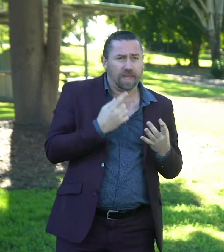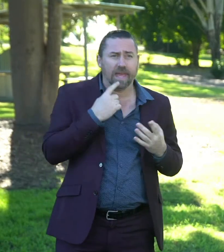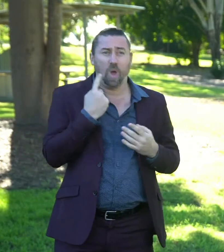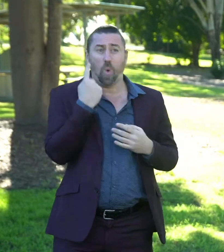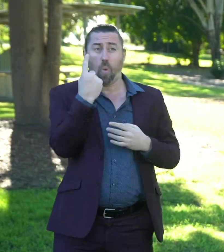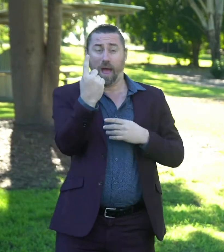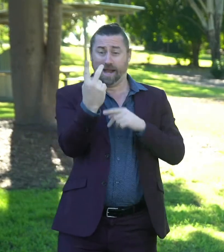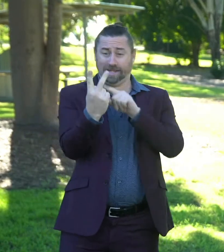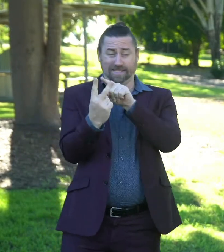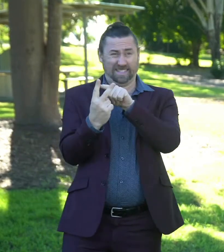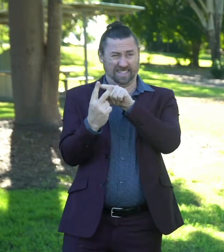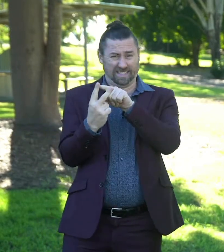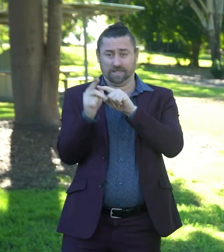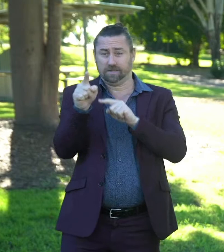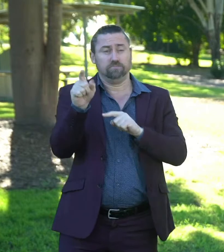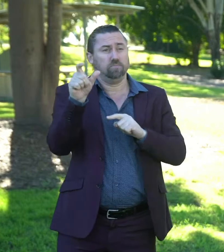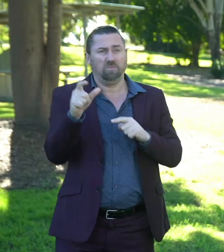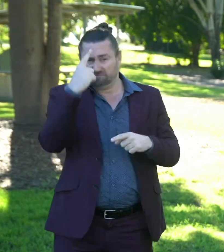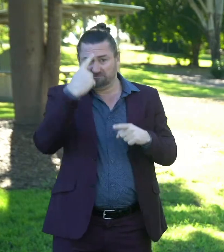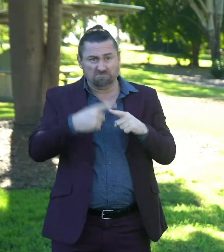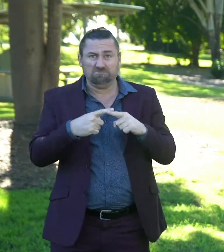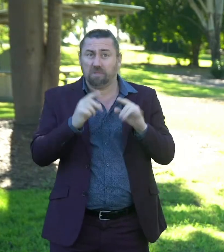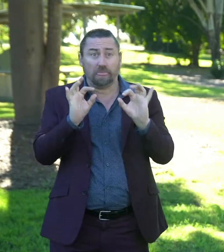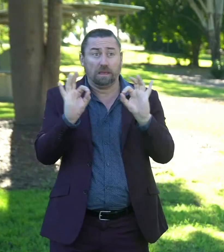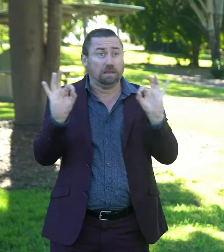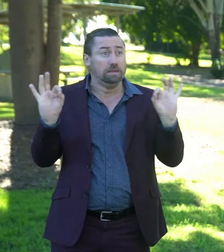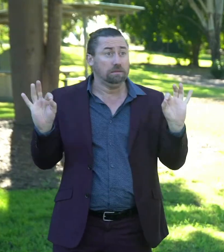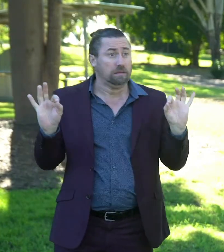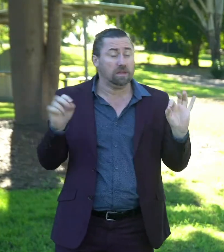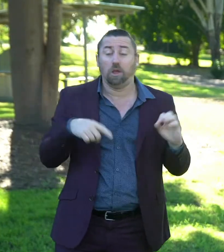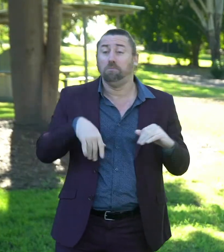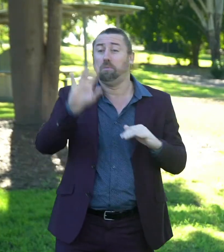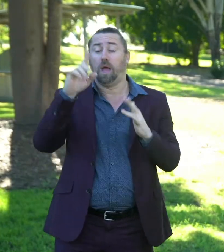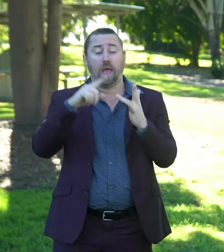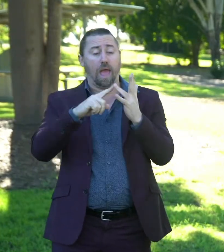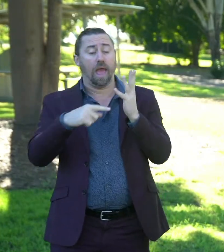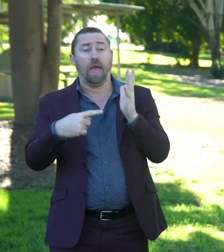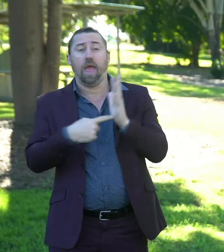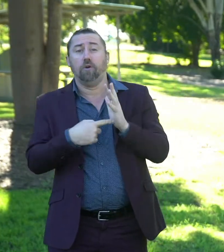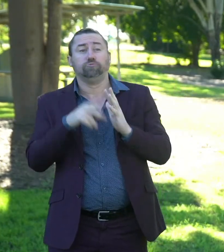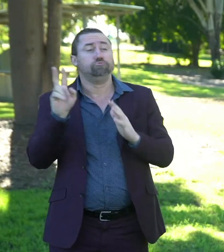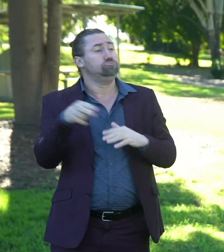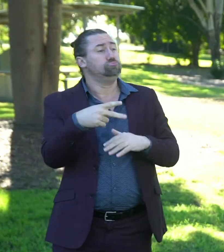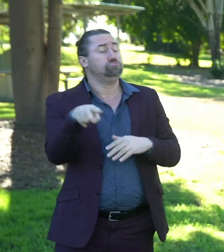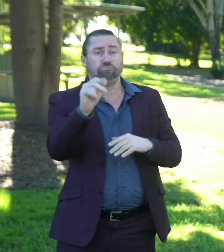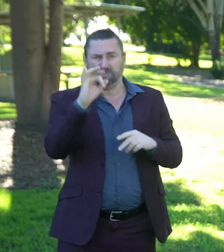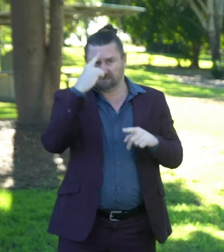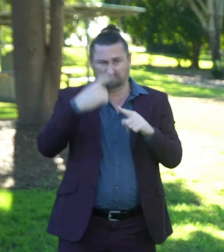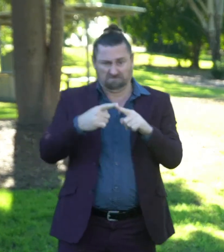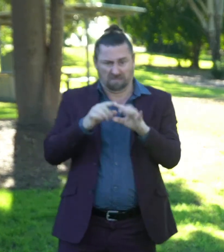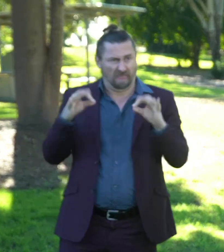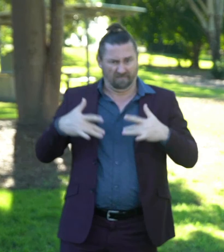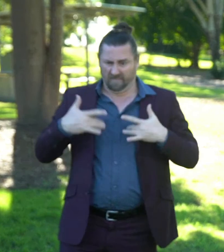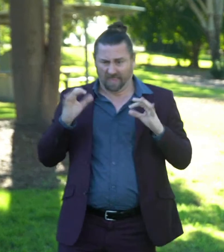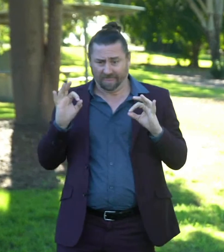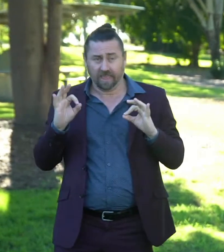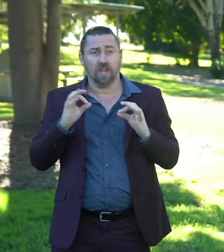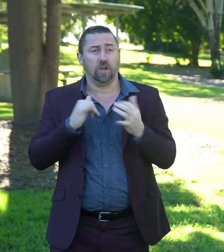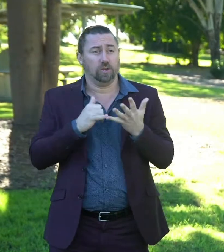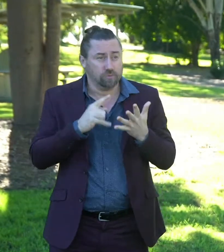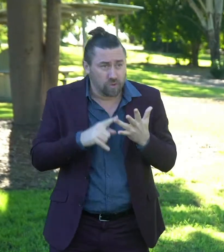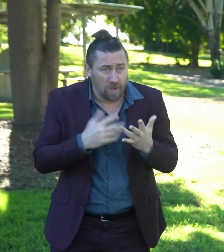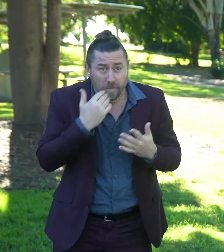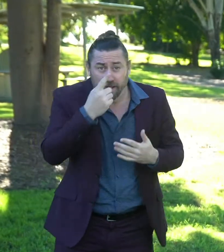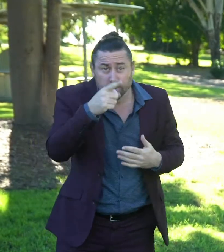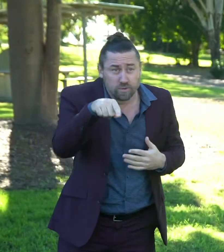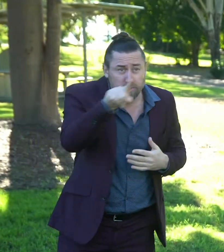people did not have any symptoms at the time that they were out and about in the community. So we're going to urge people,